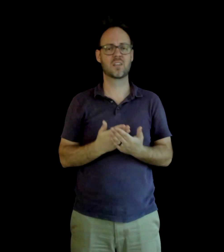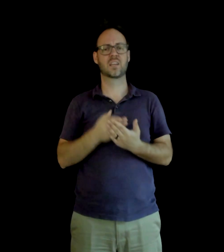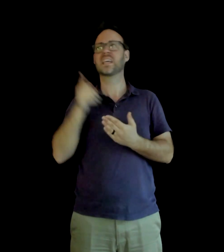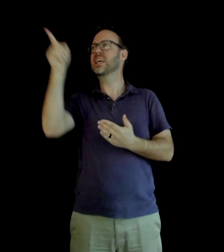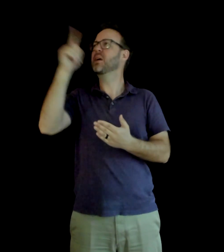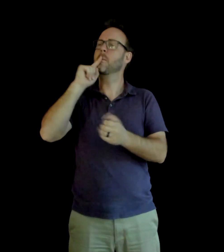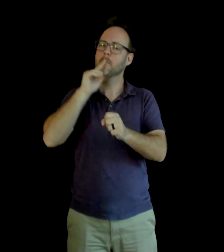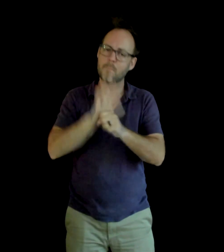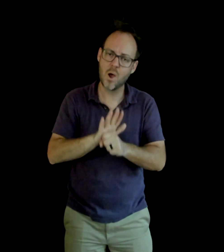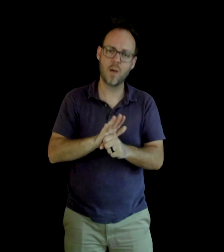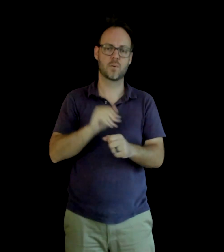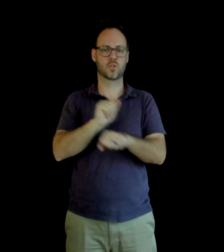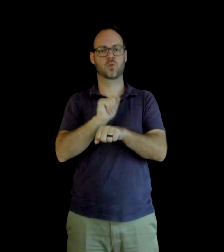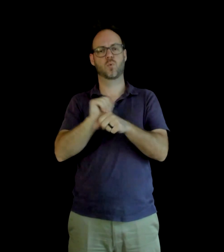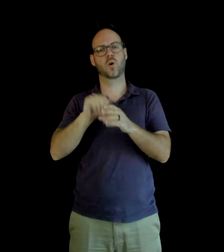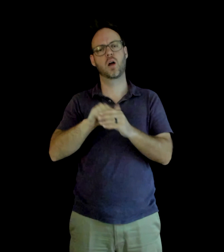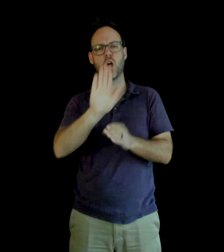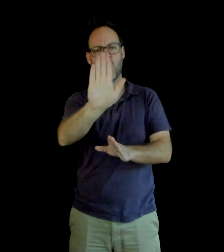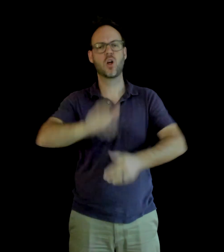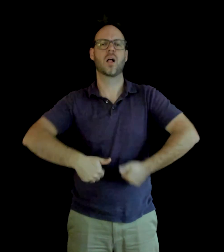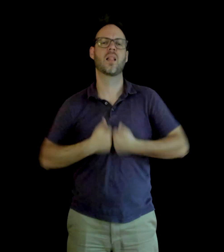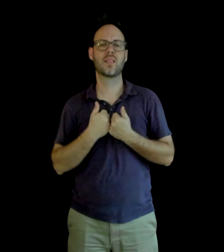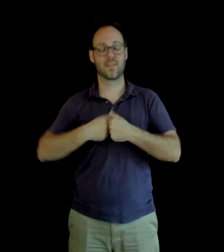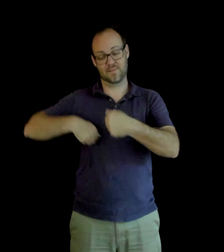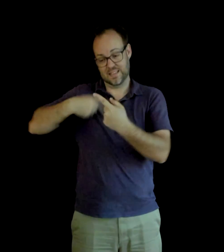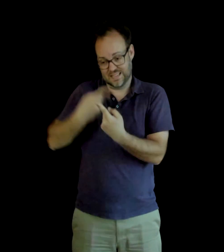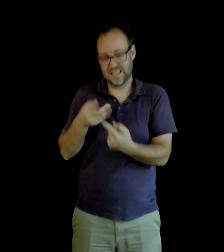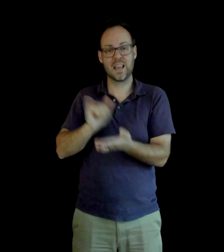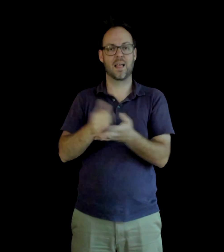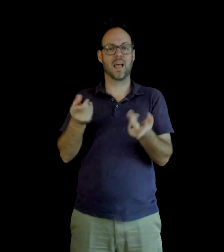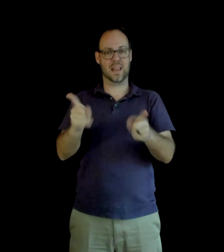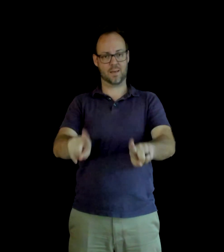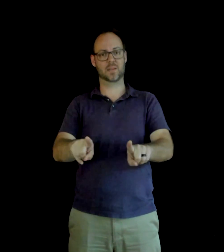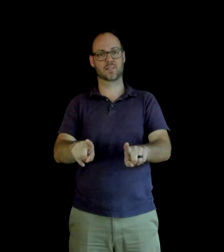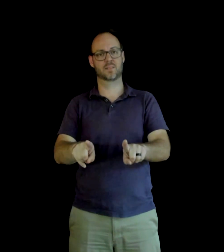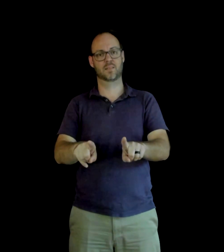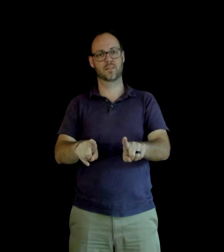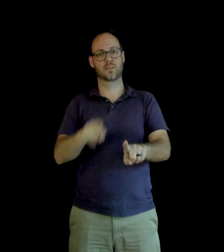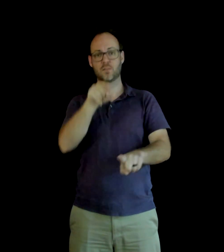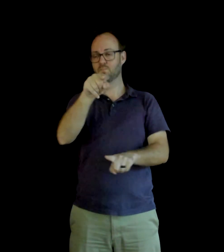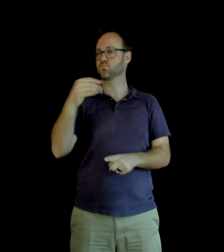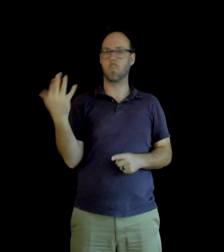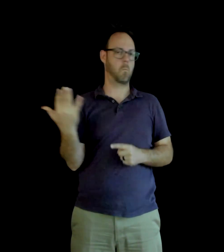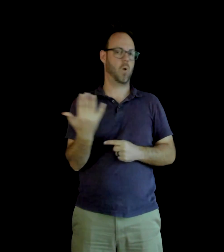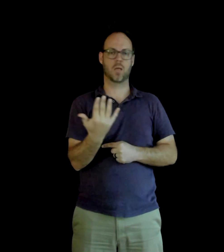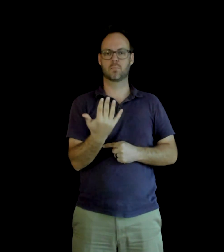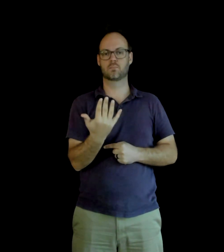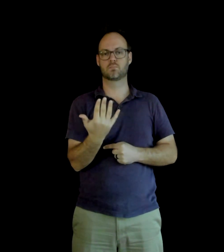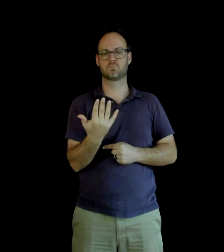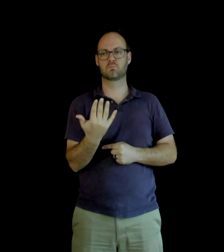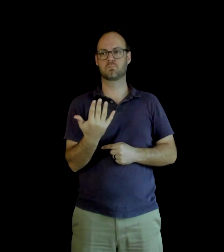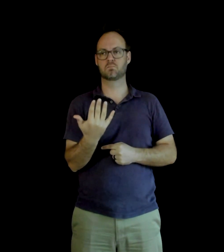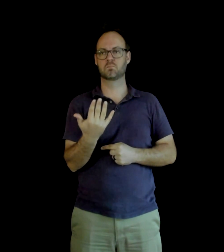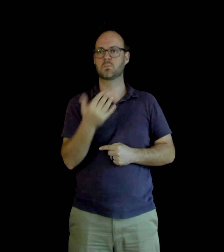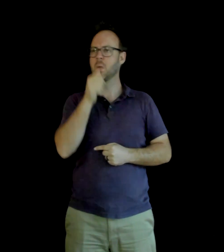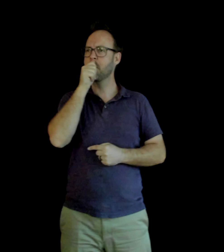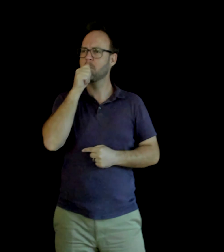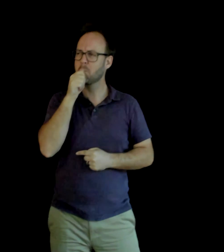good, and that he has promised to work in your life. So until that happens, you wait. You